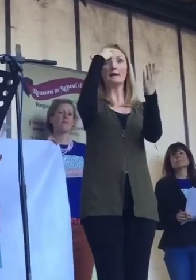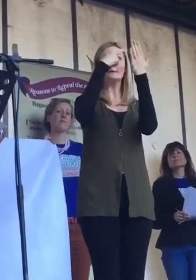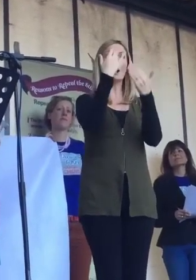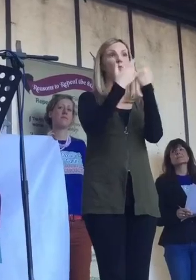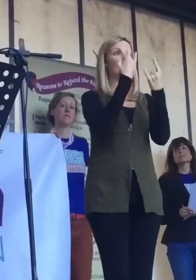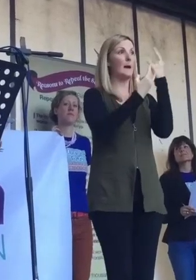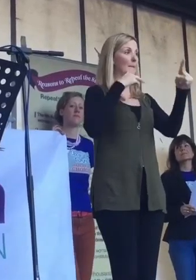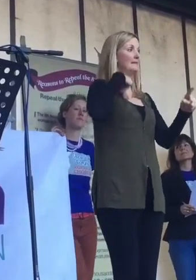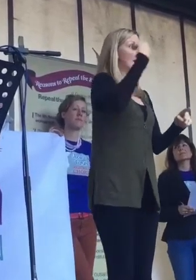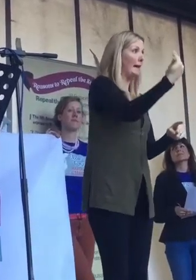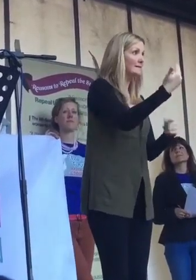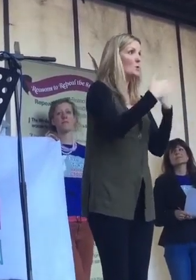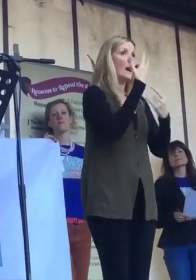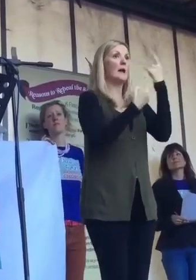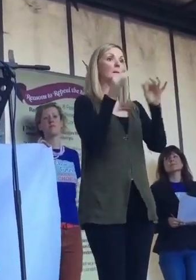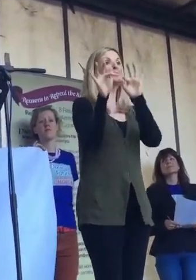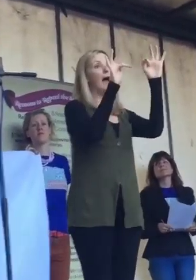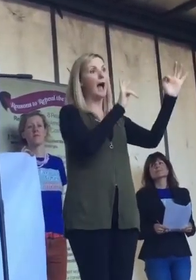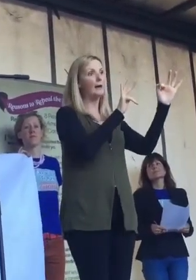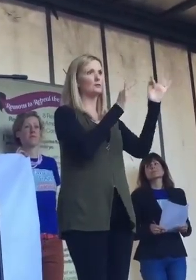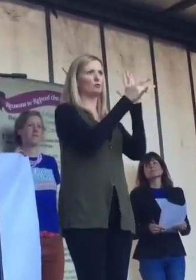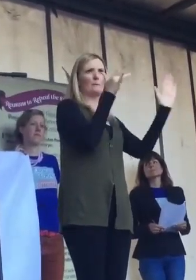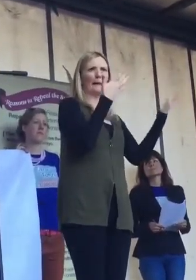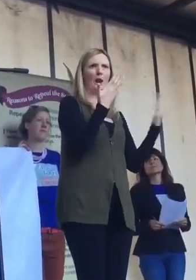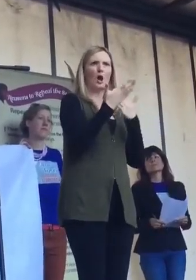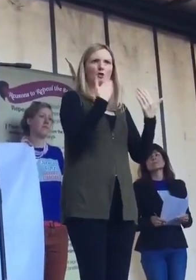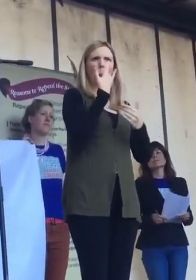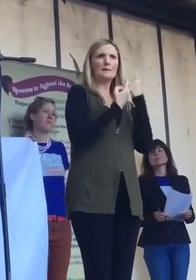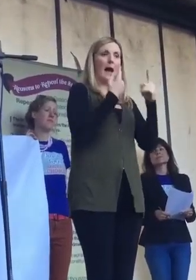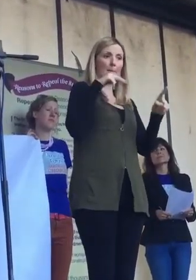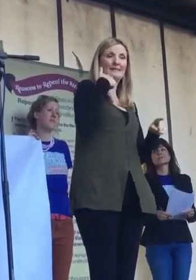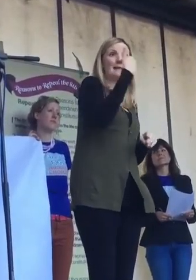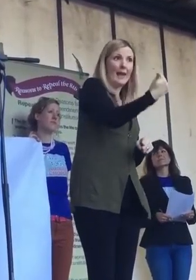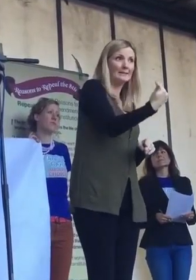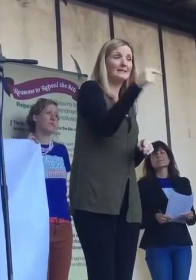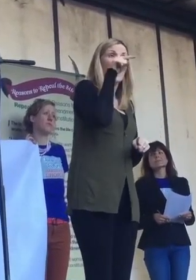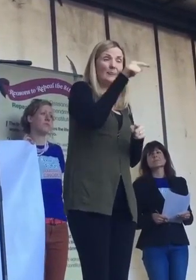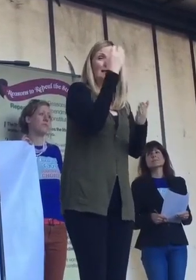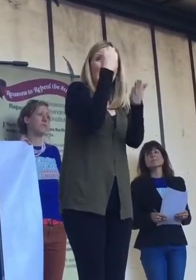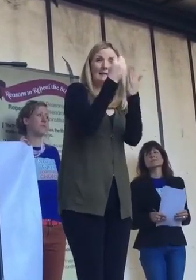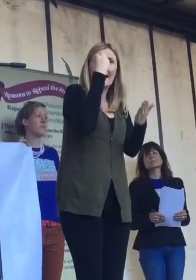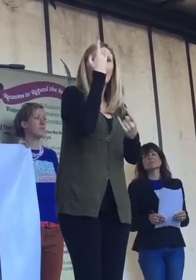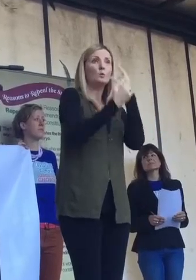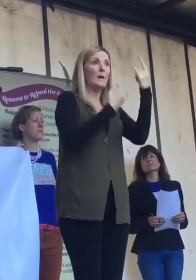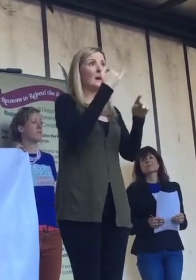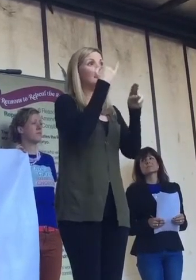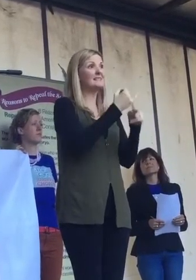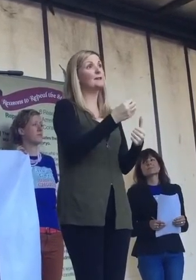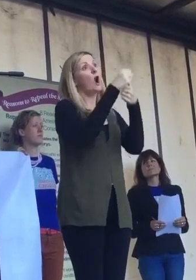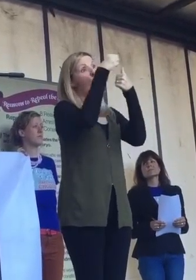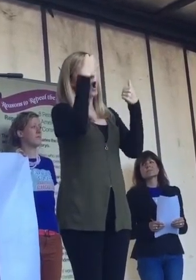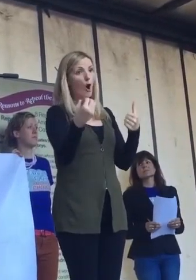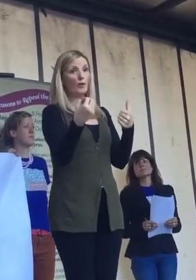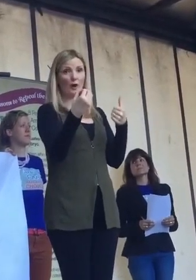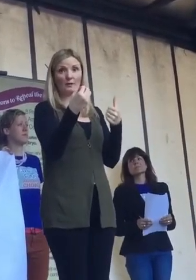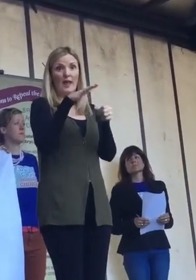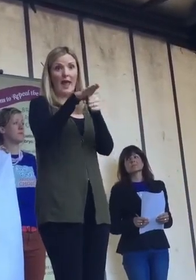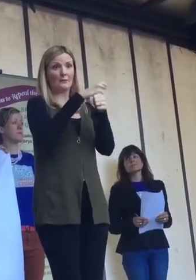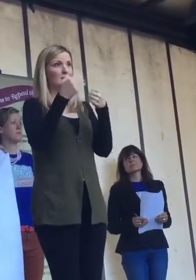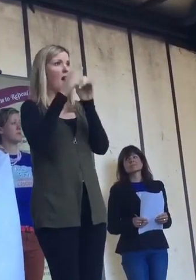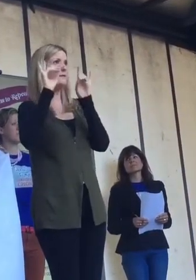happens next after repeal. What happens next is exactly what happens in other areas of our health.